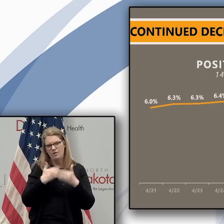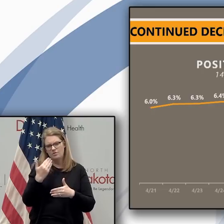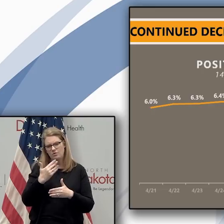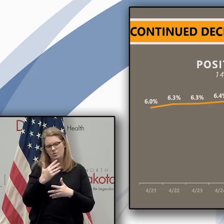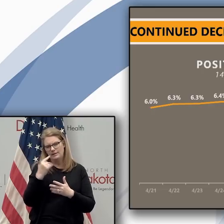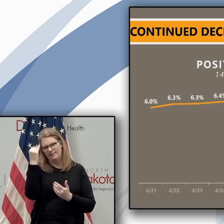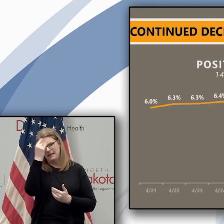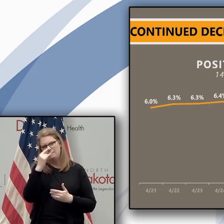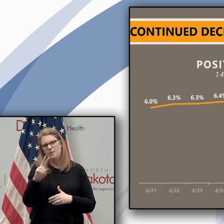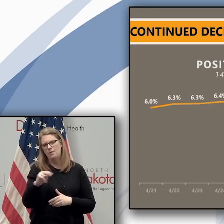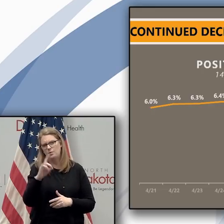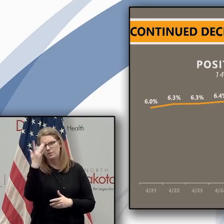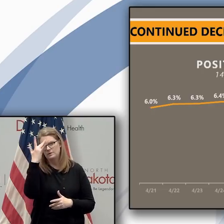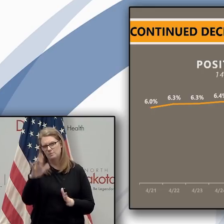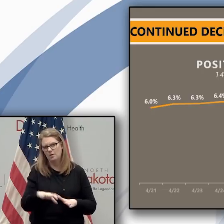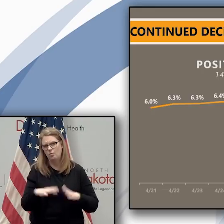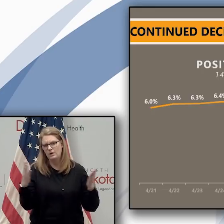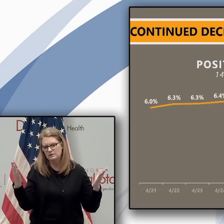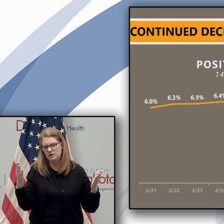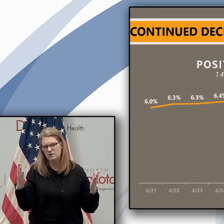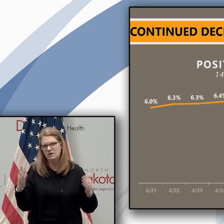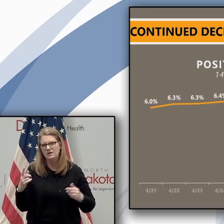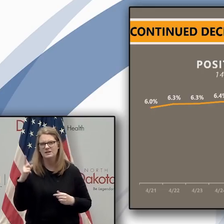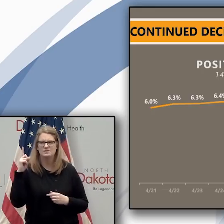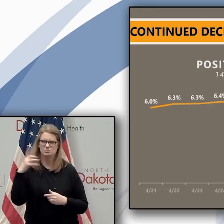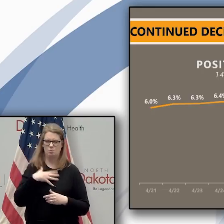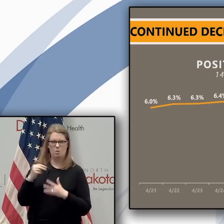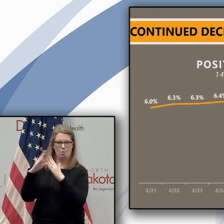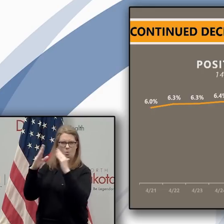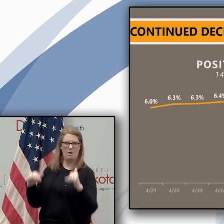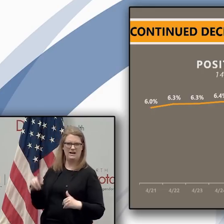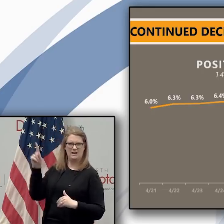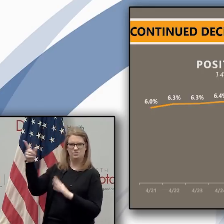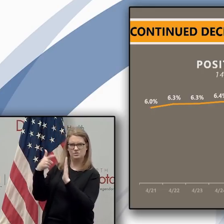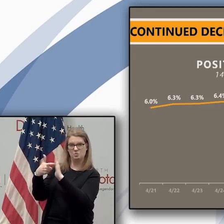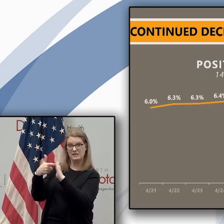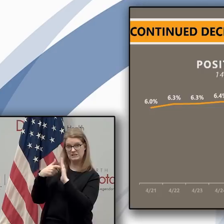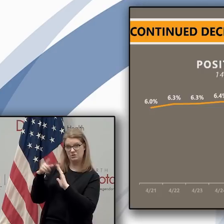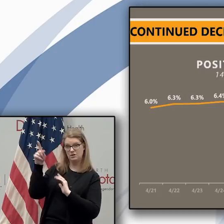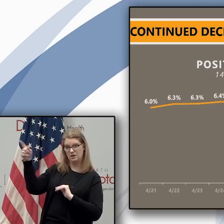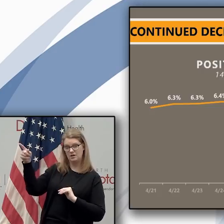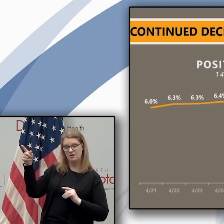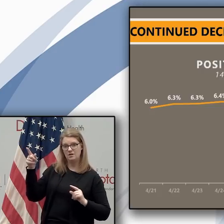Smart Restart. This is one of the White House metrics, which is a